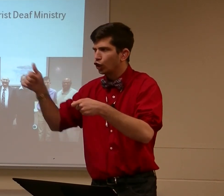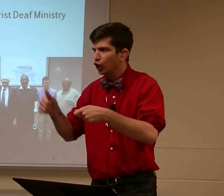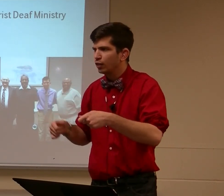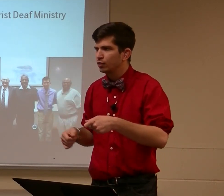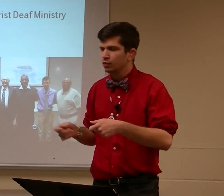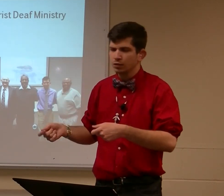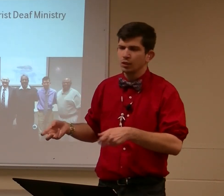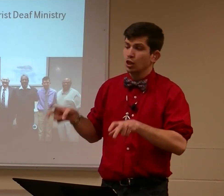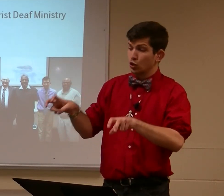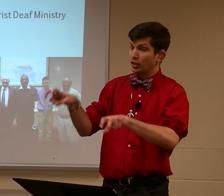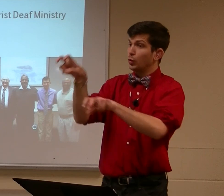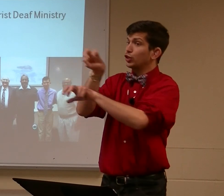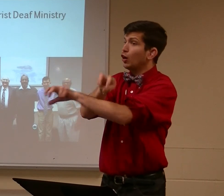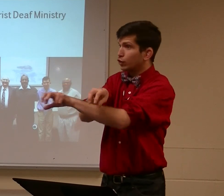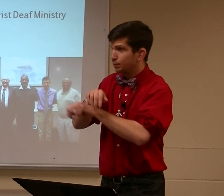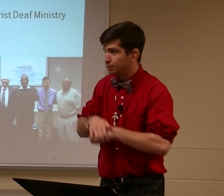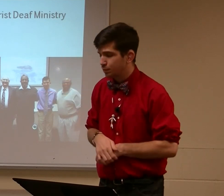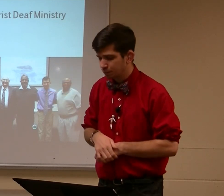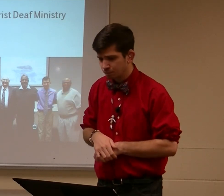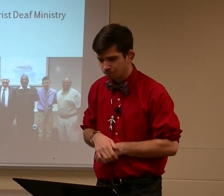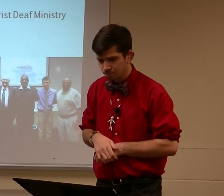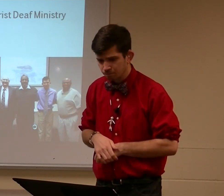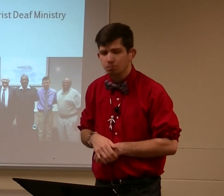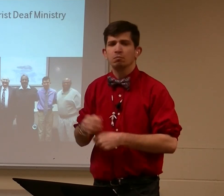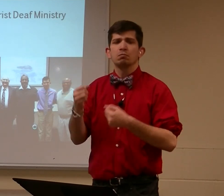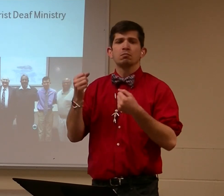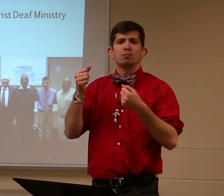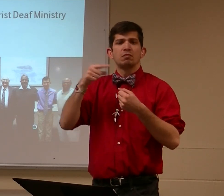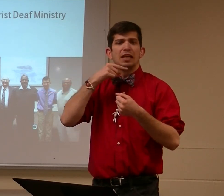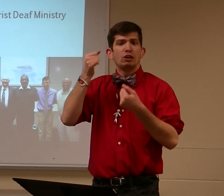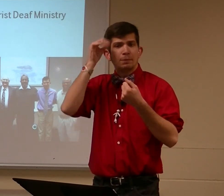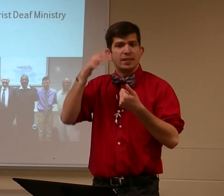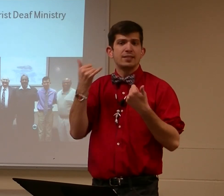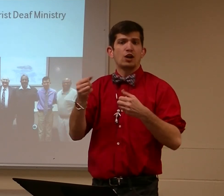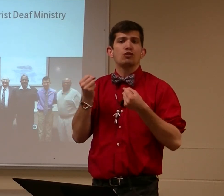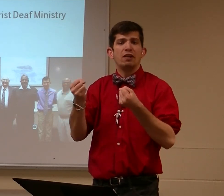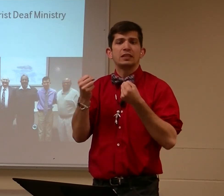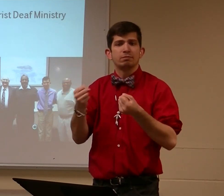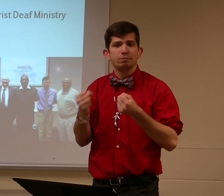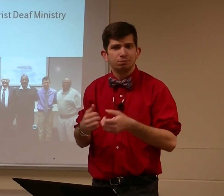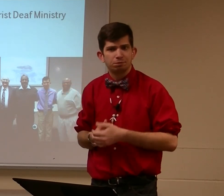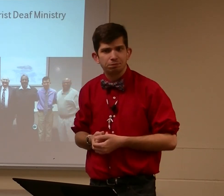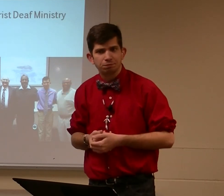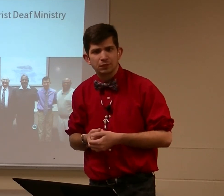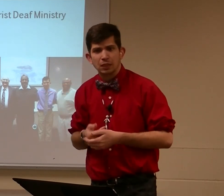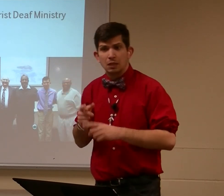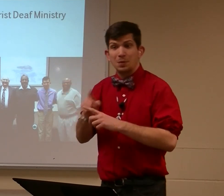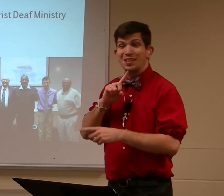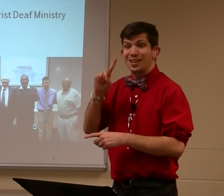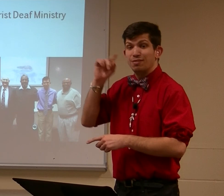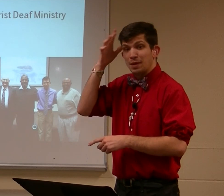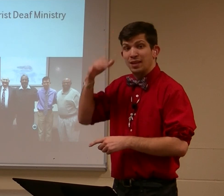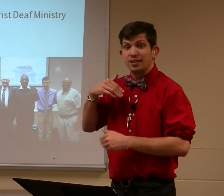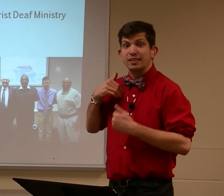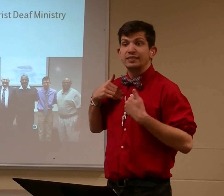good." They switch over. The hearing man is now driving. But the deaf man is